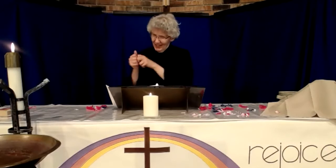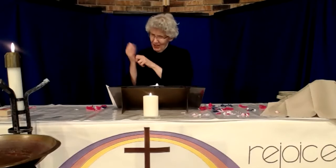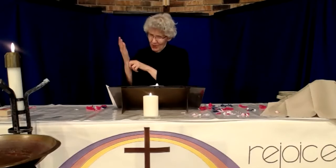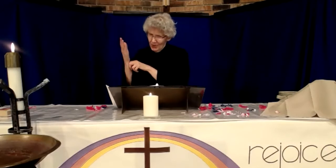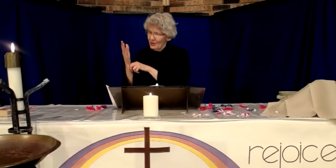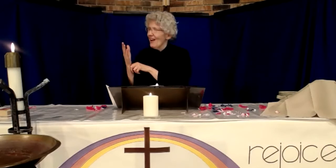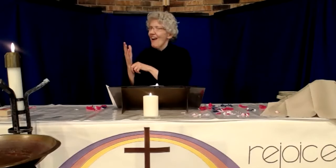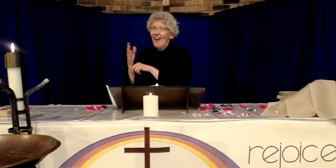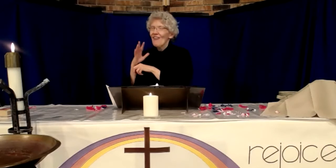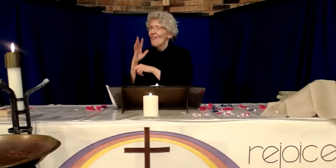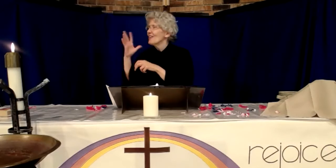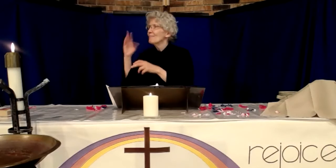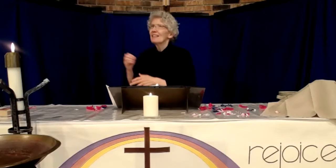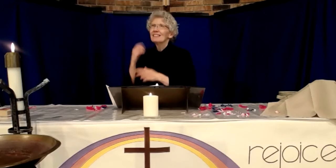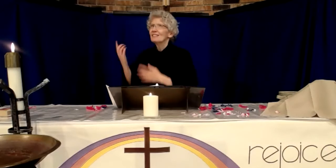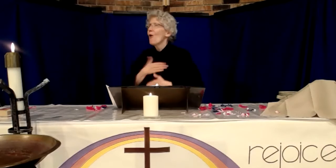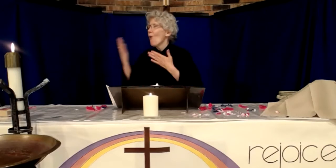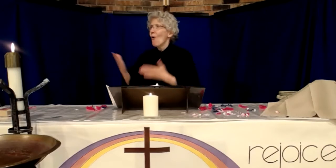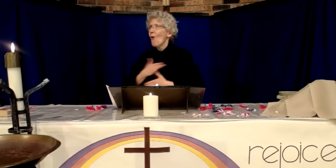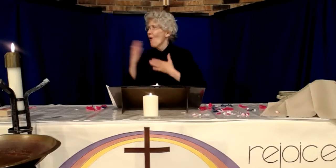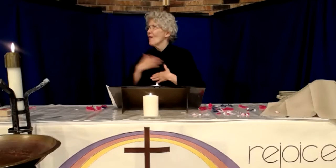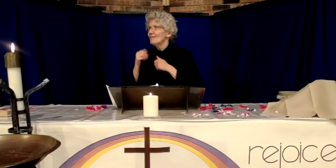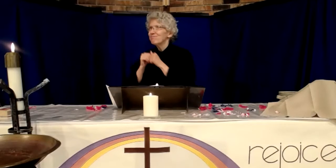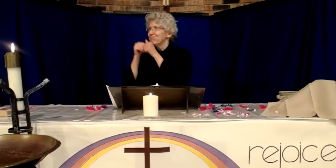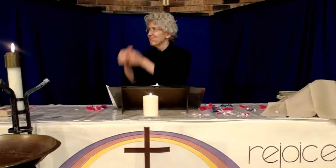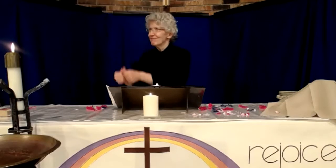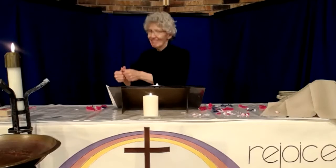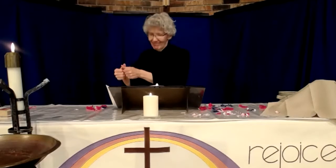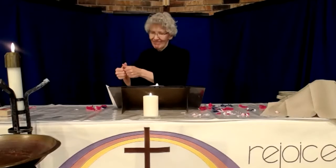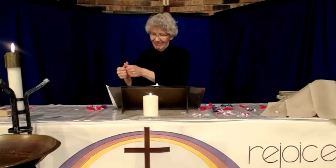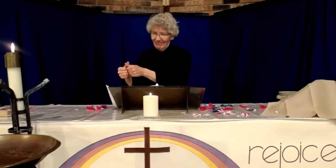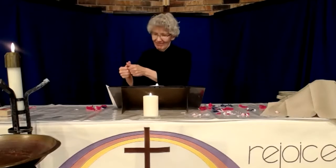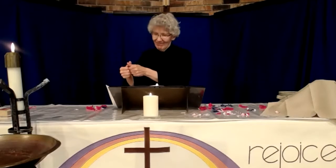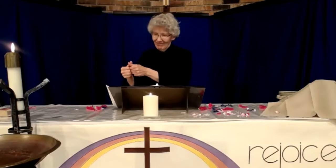Sitting at your right side, I will always be joyful.